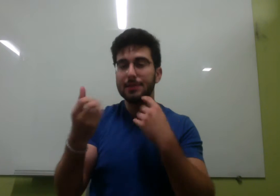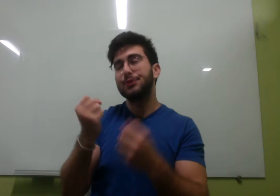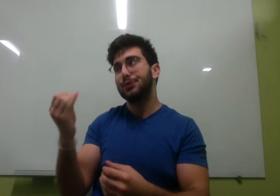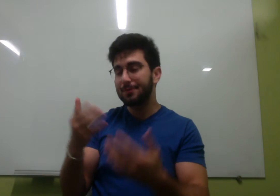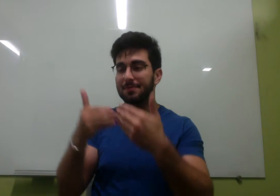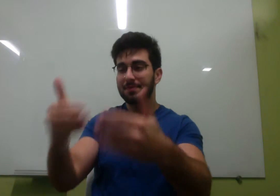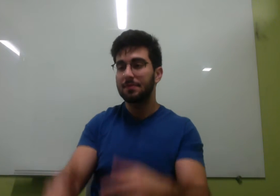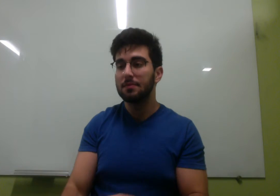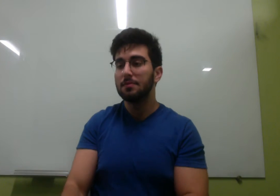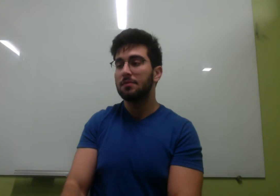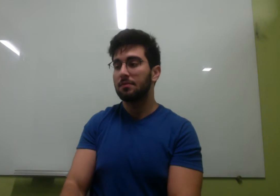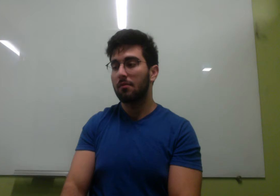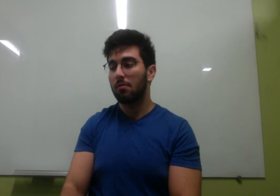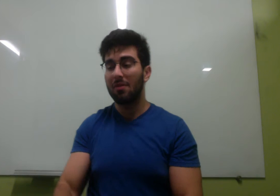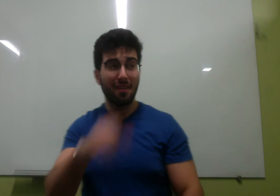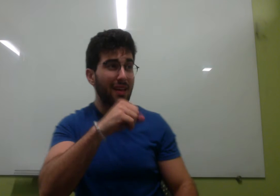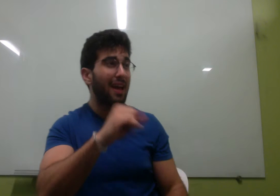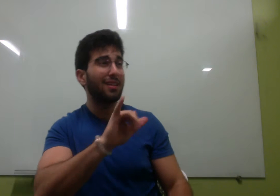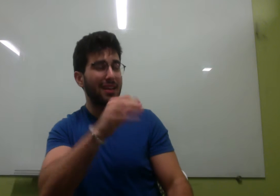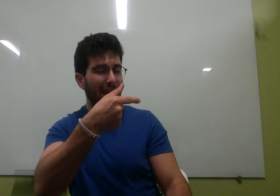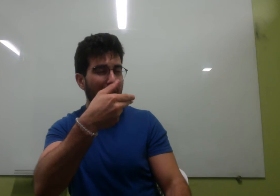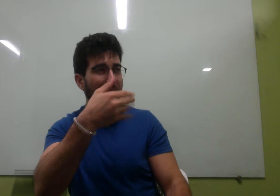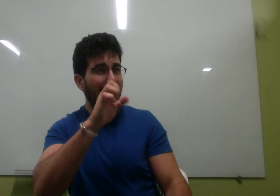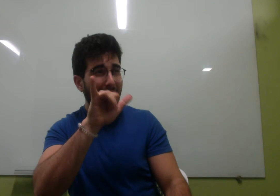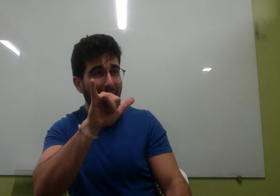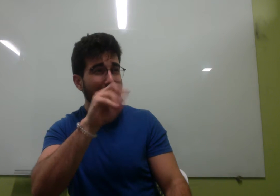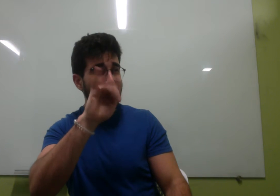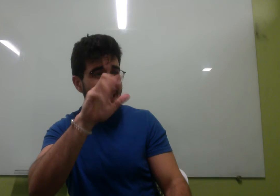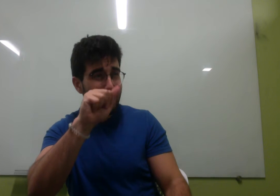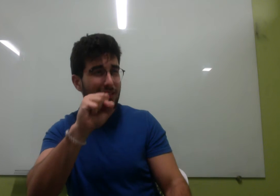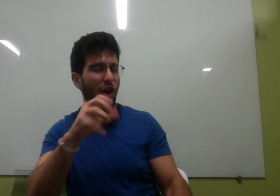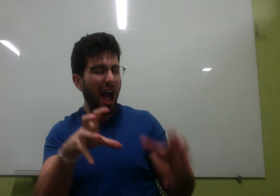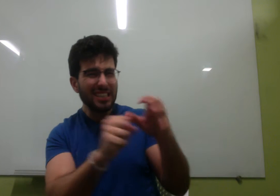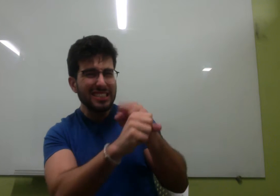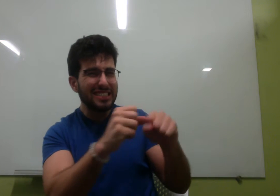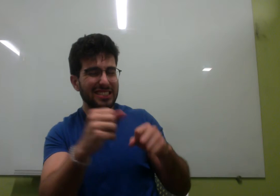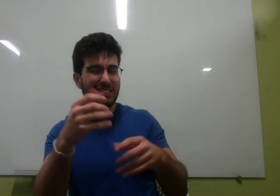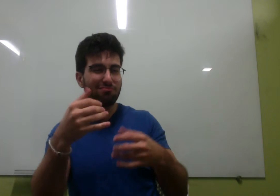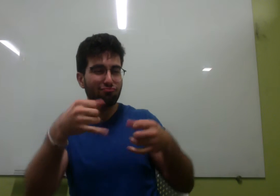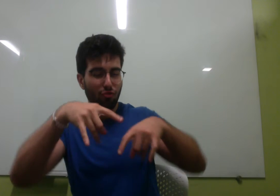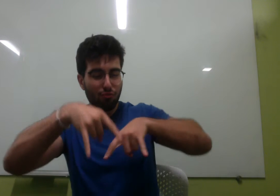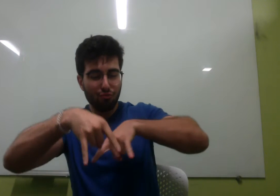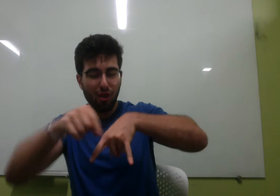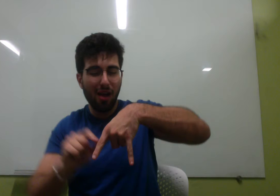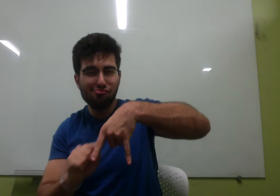but they don't have that many predators. Yeah, well, which is great because we need more giraffes. Yeah, and they also don't have a lot